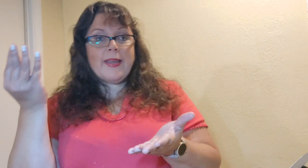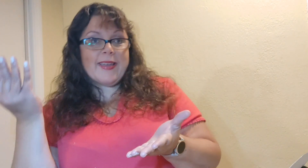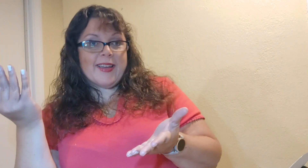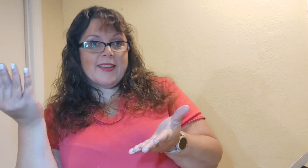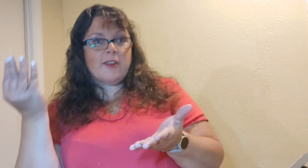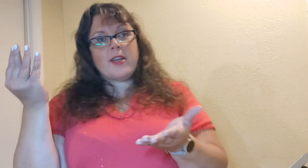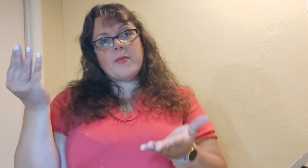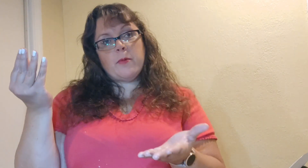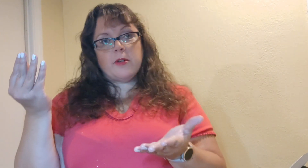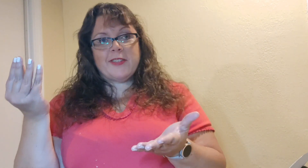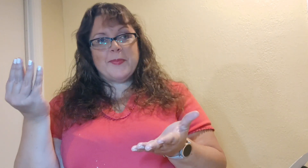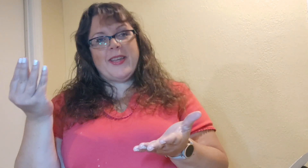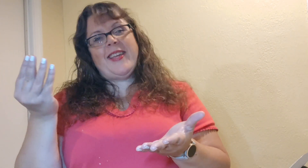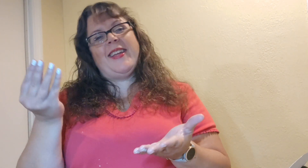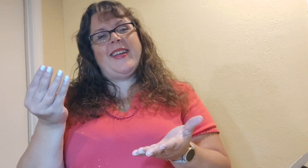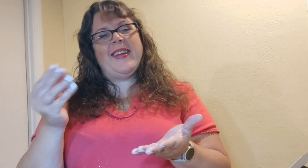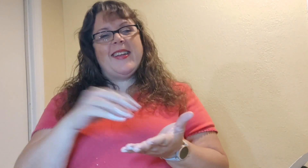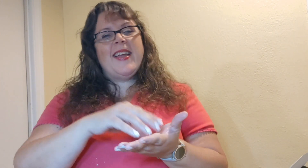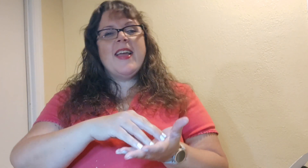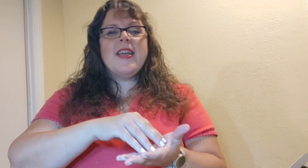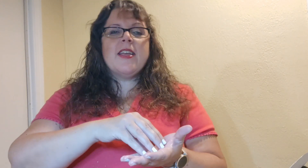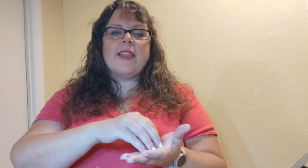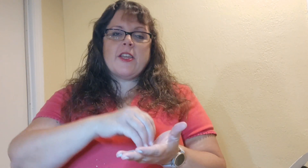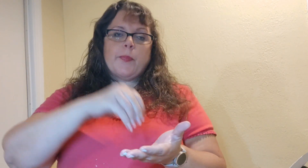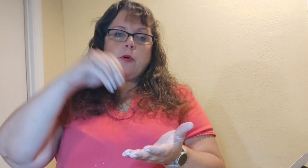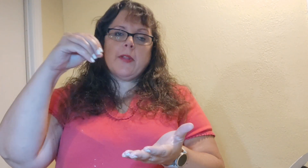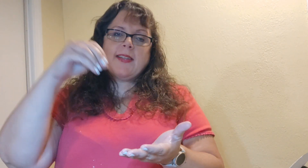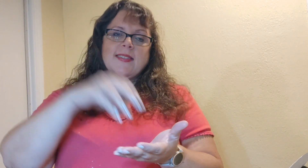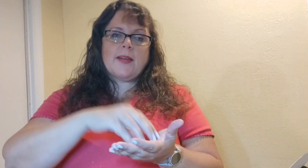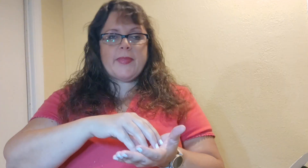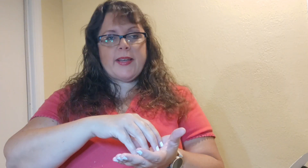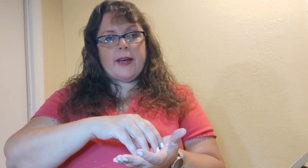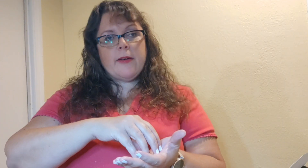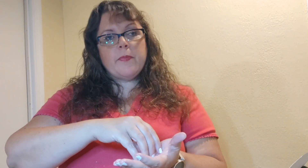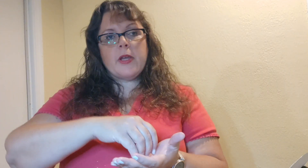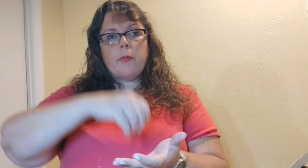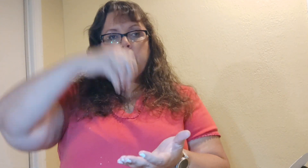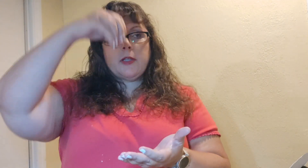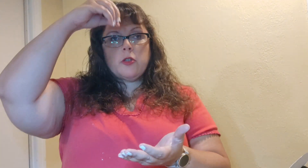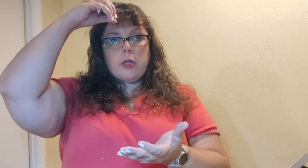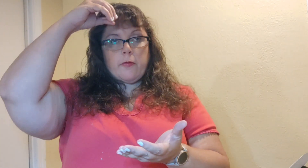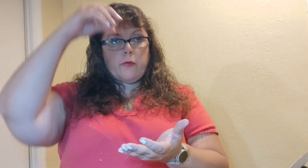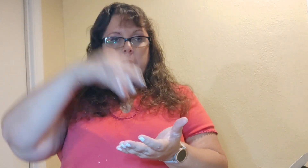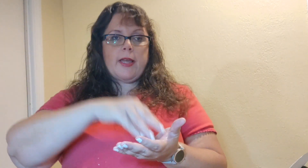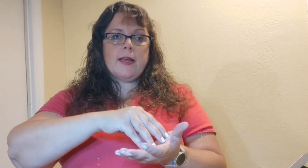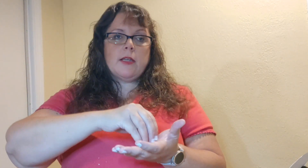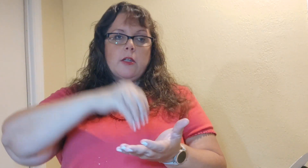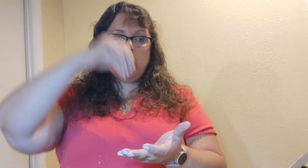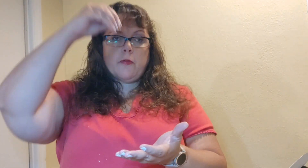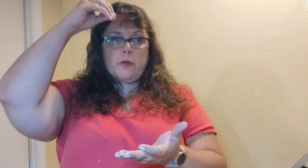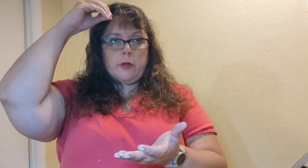right hand, I'll get my words in a minute, like you're pulling something up, but you pull it to your forehead, you've